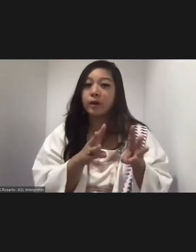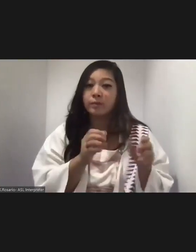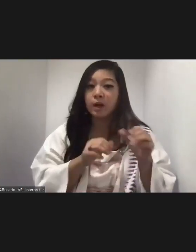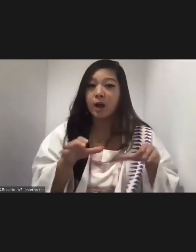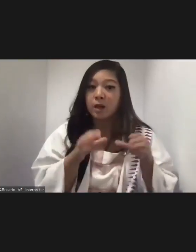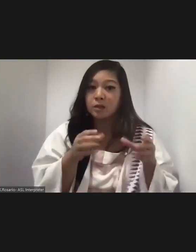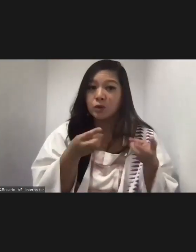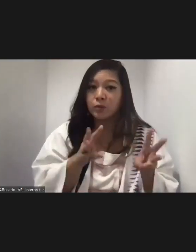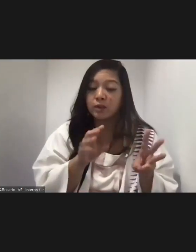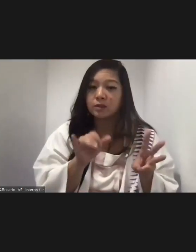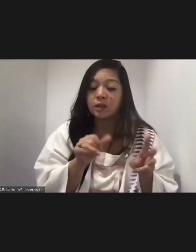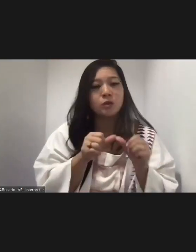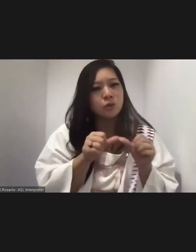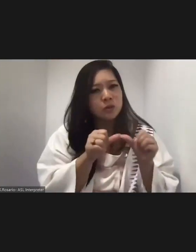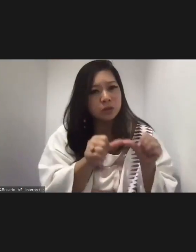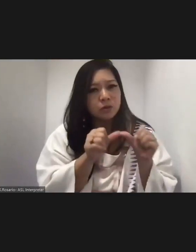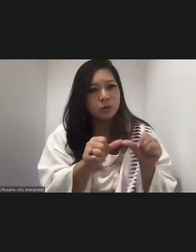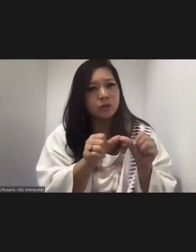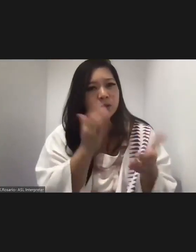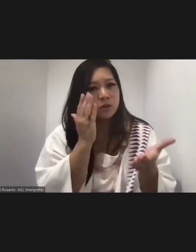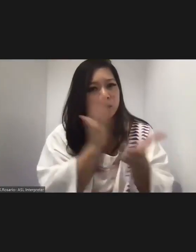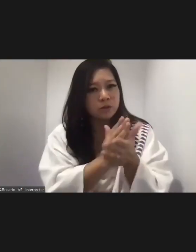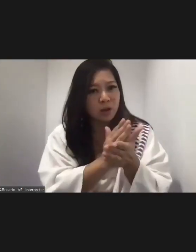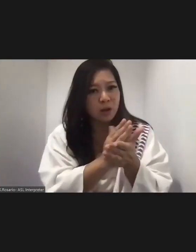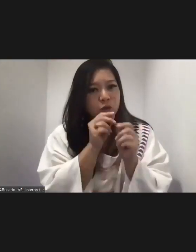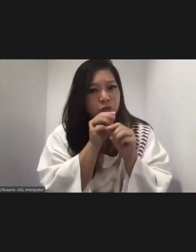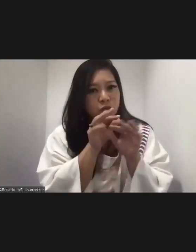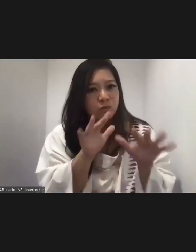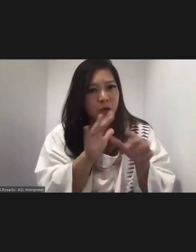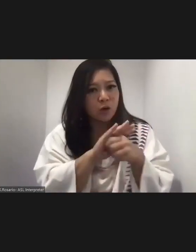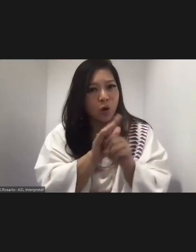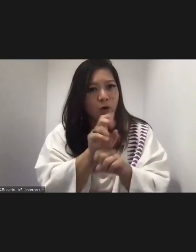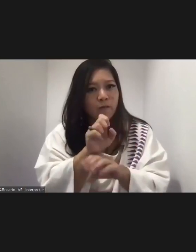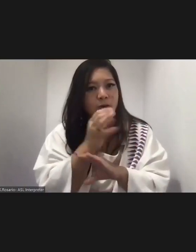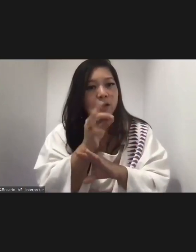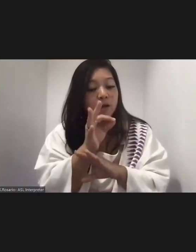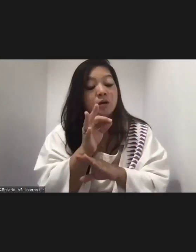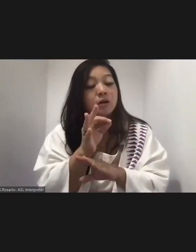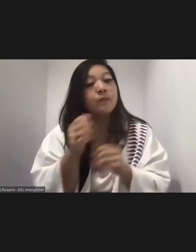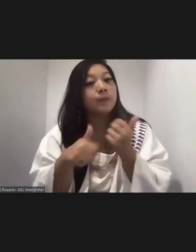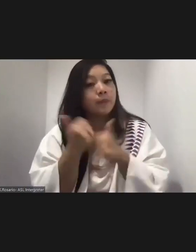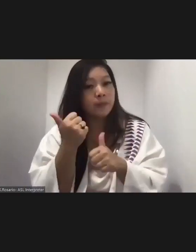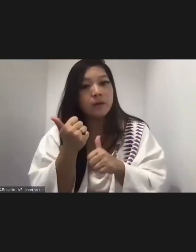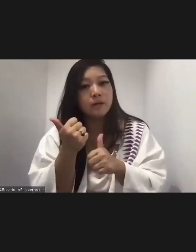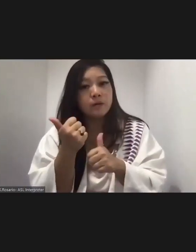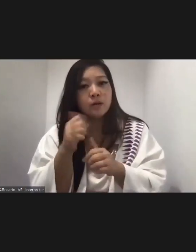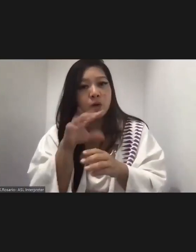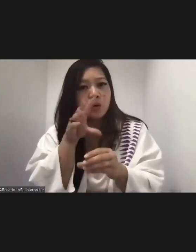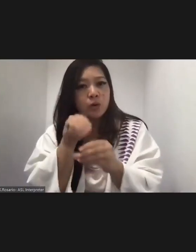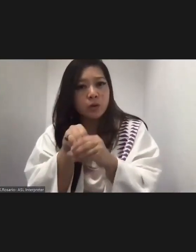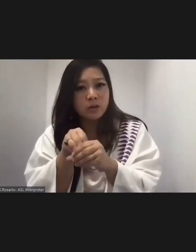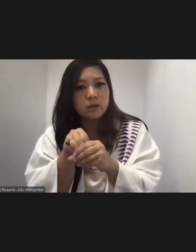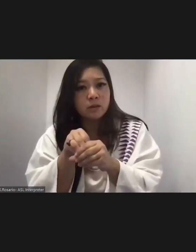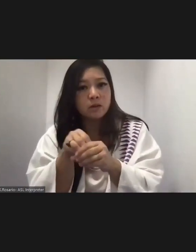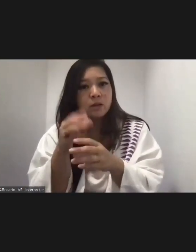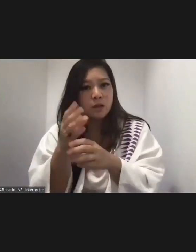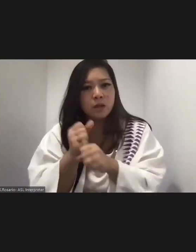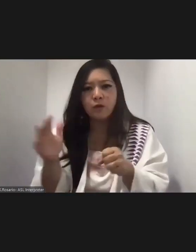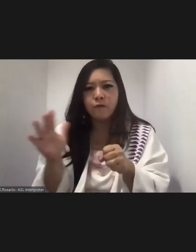ways that continue to stop the virus, which most especially includes getting